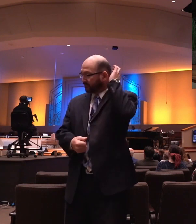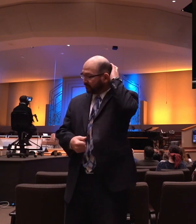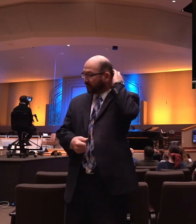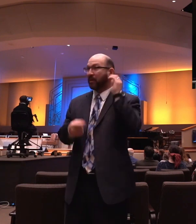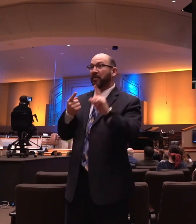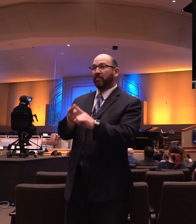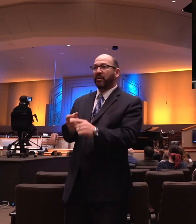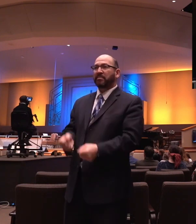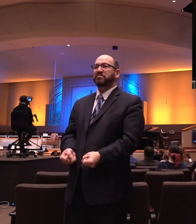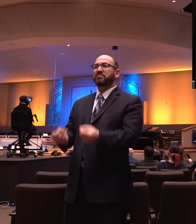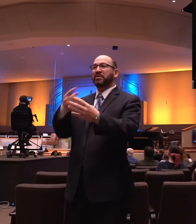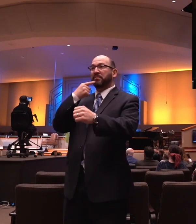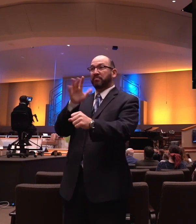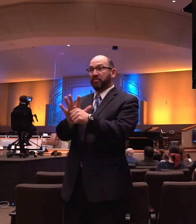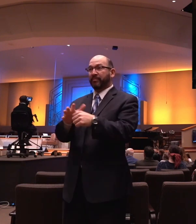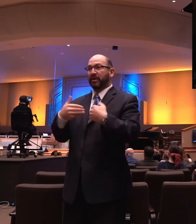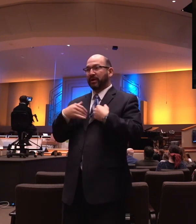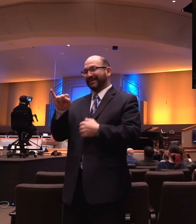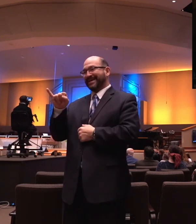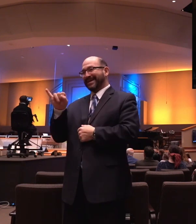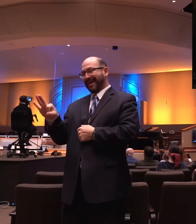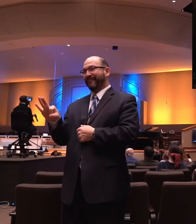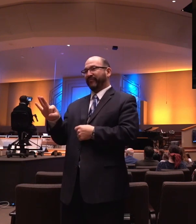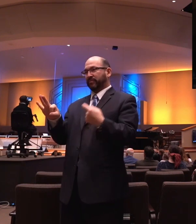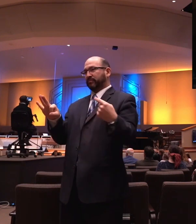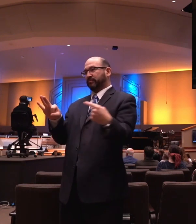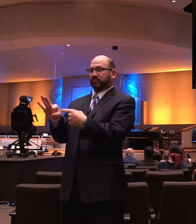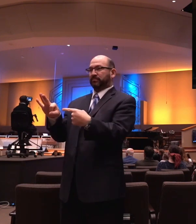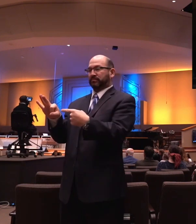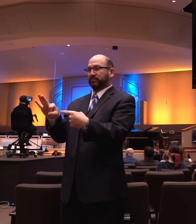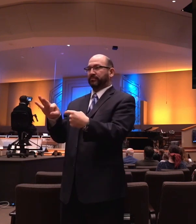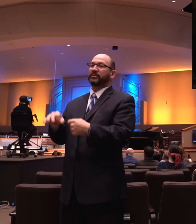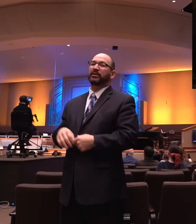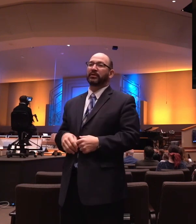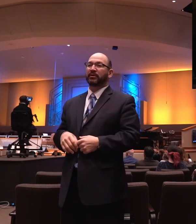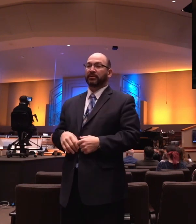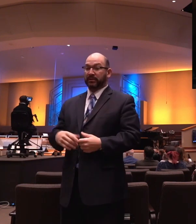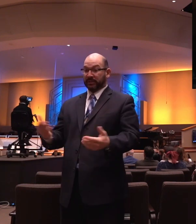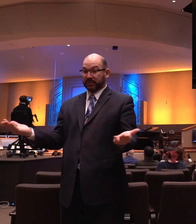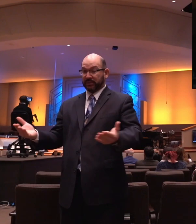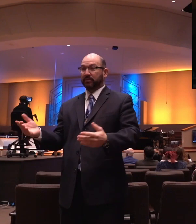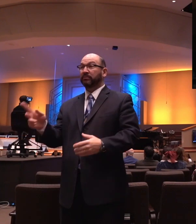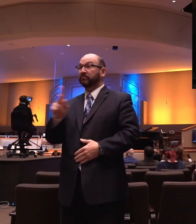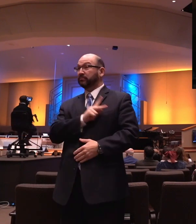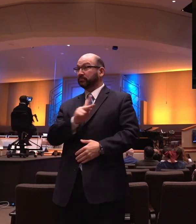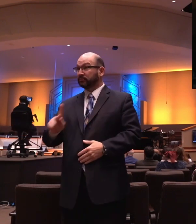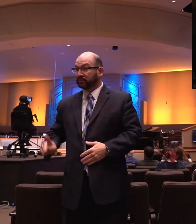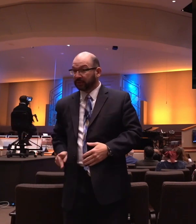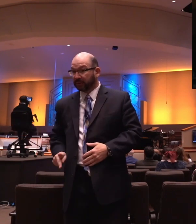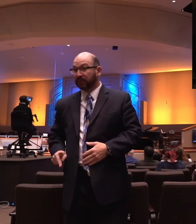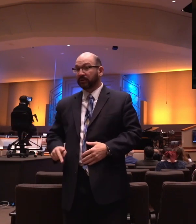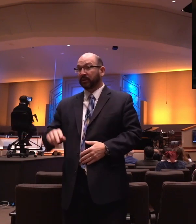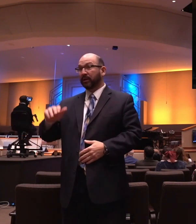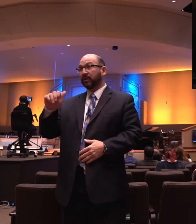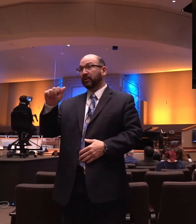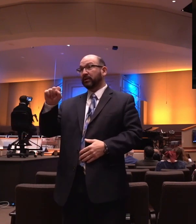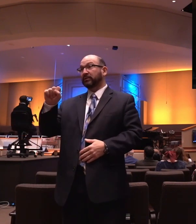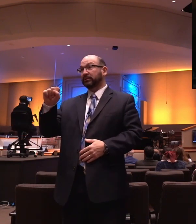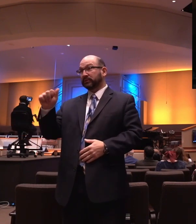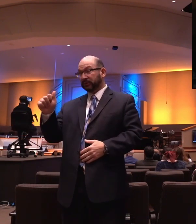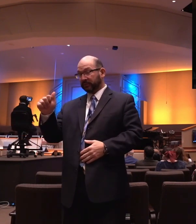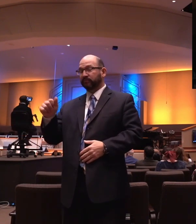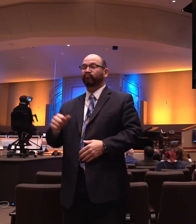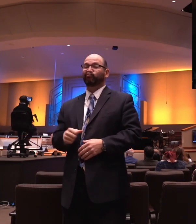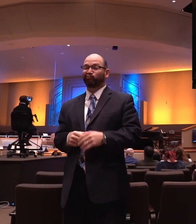condition in our passage. Asa is the king of Judah. If you recall your Bible history, under